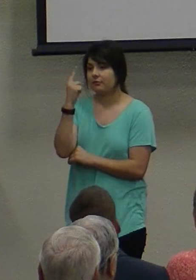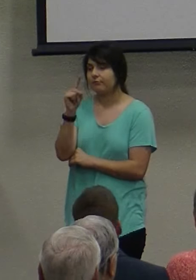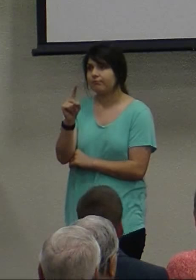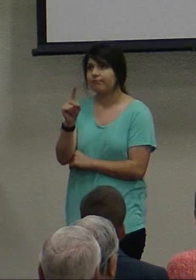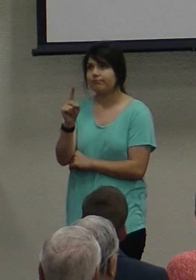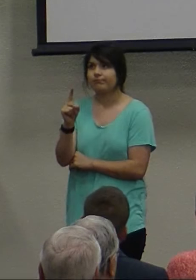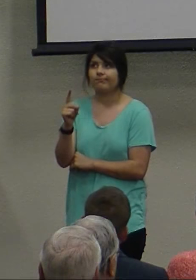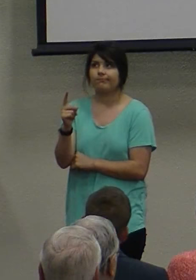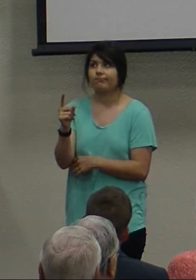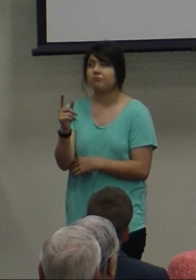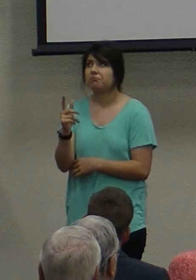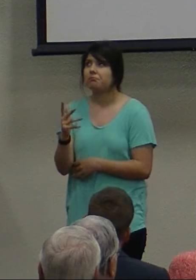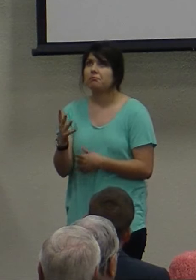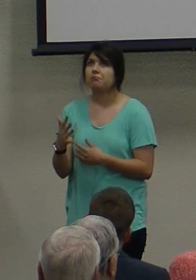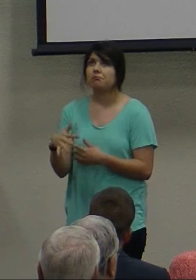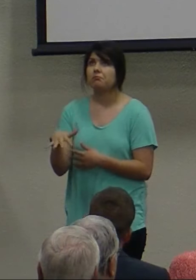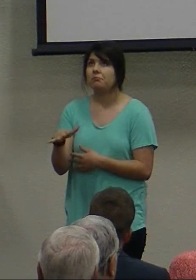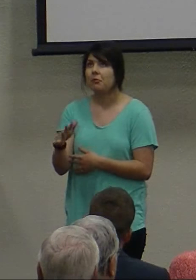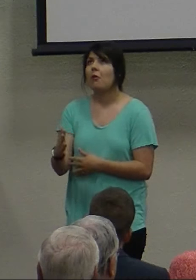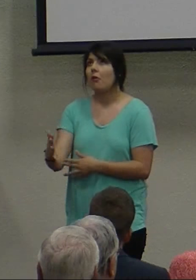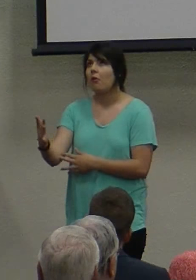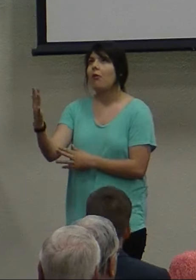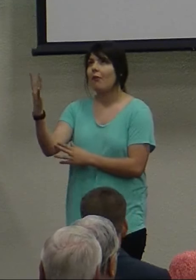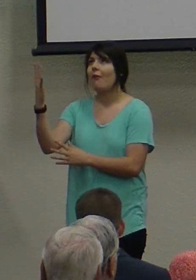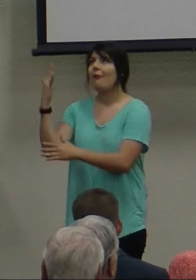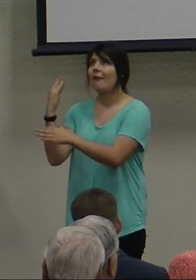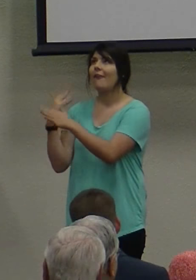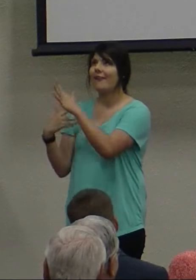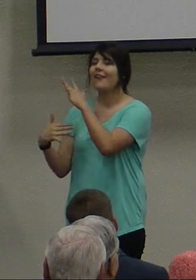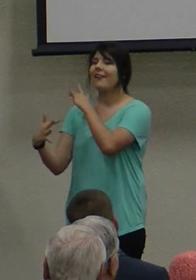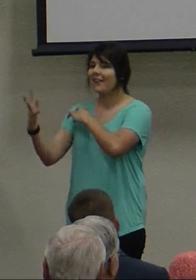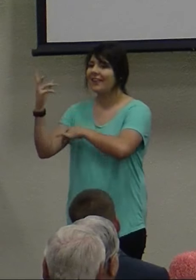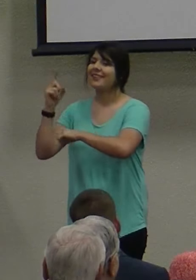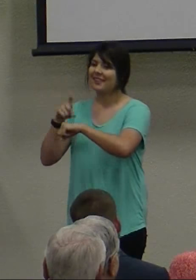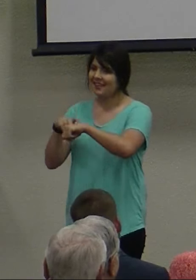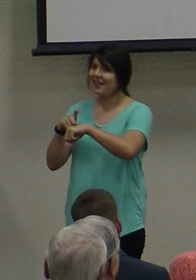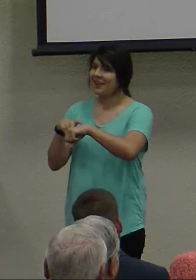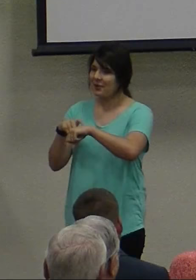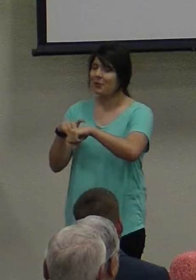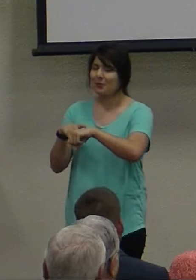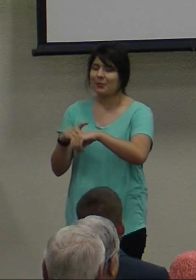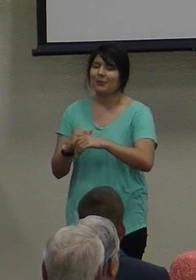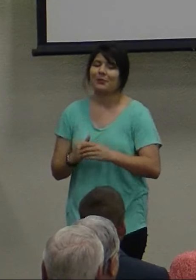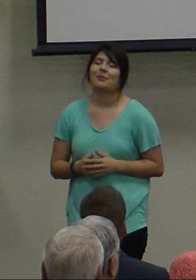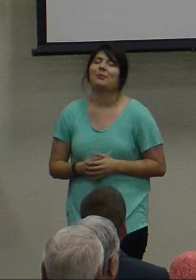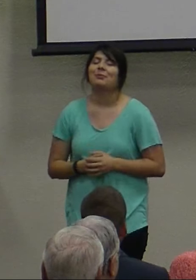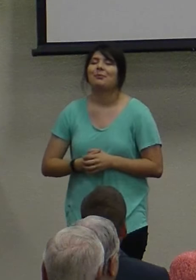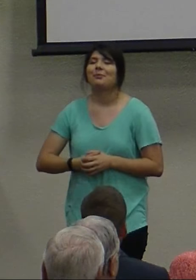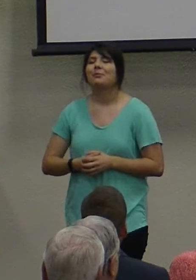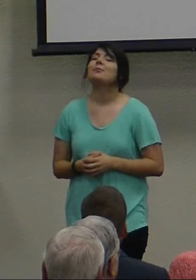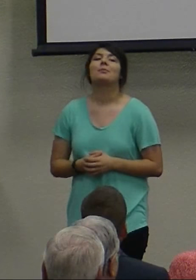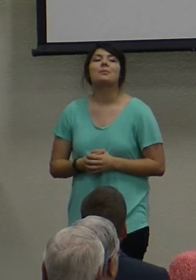for a long, long time.